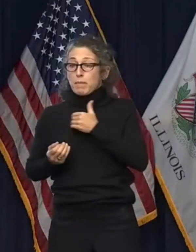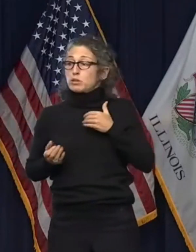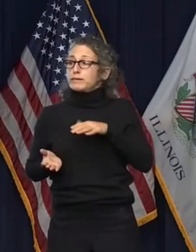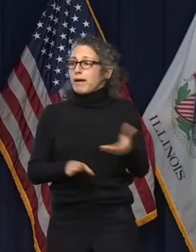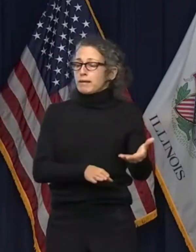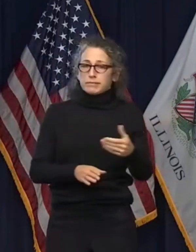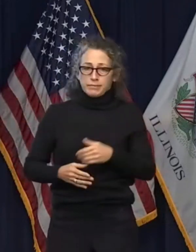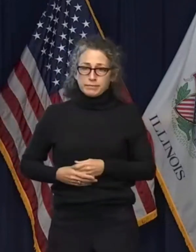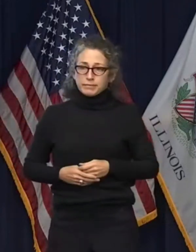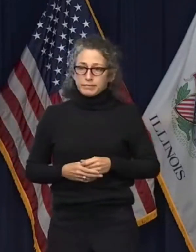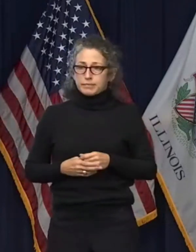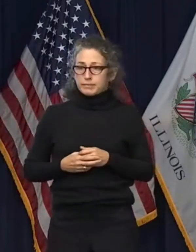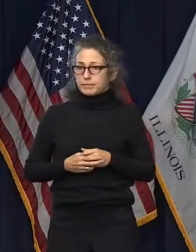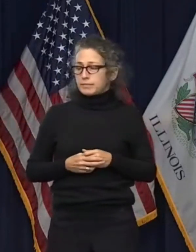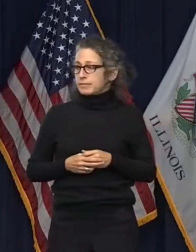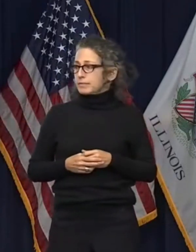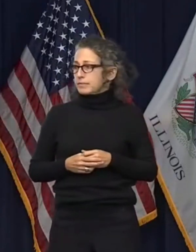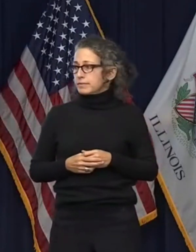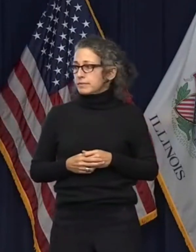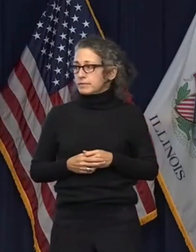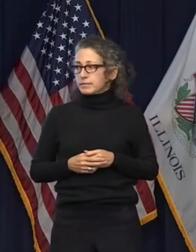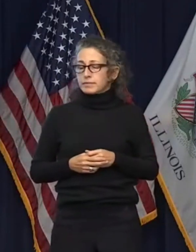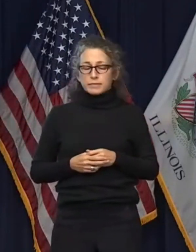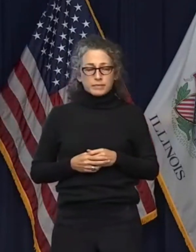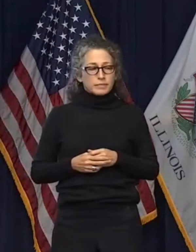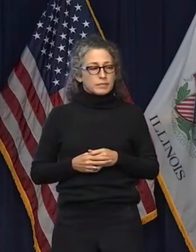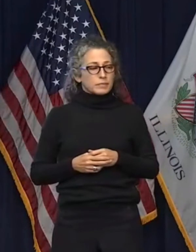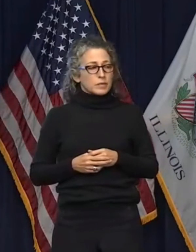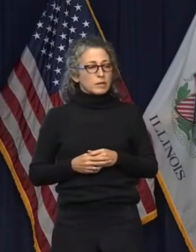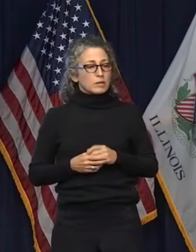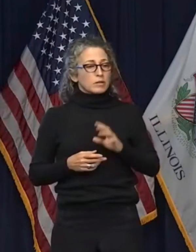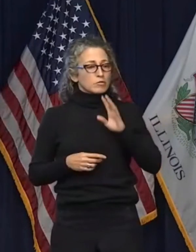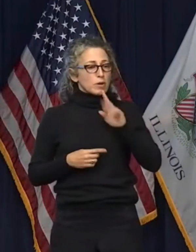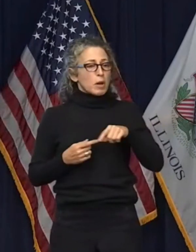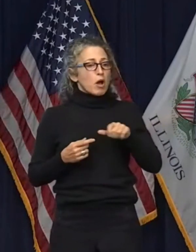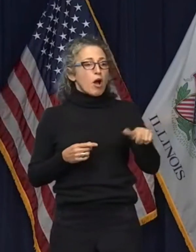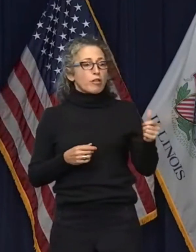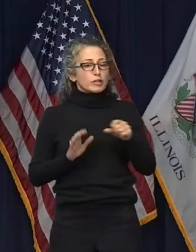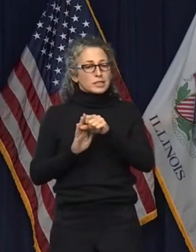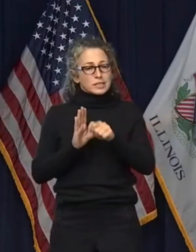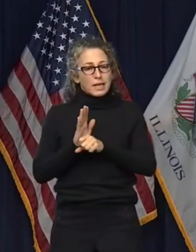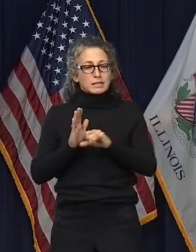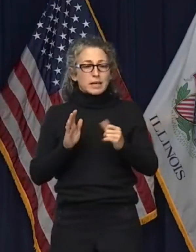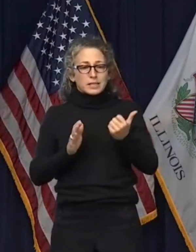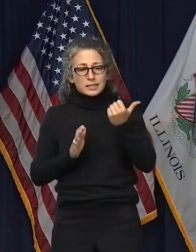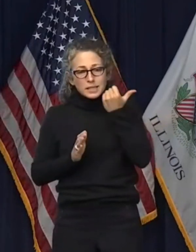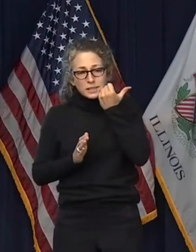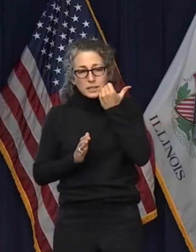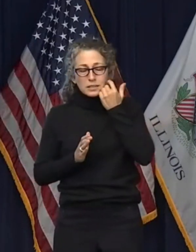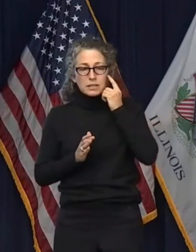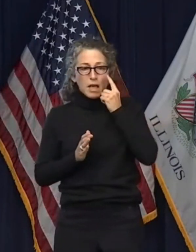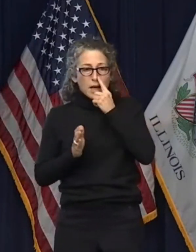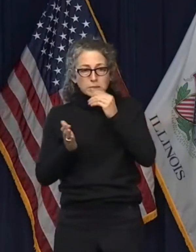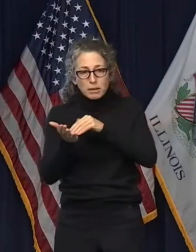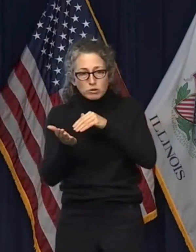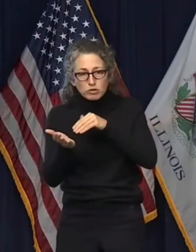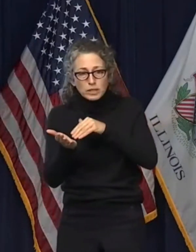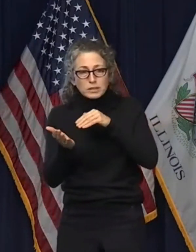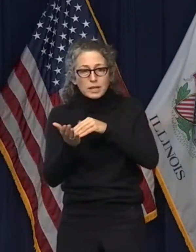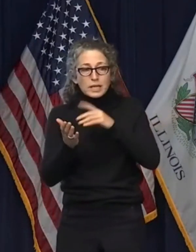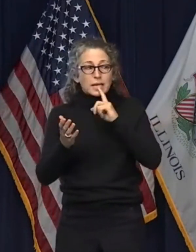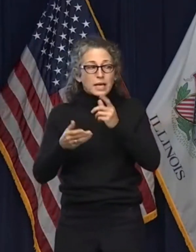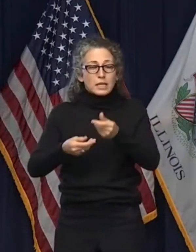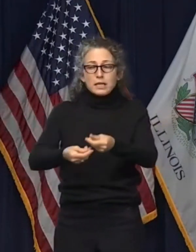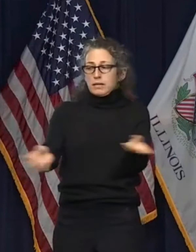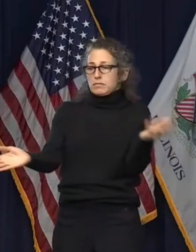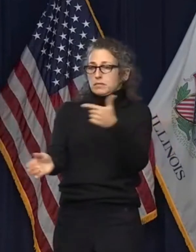Ryan Voiles at Health News Illinois. There's been talk in other states about possibly allowing healthcare professionals like dentists and optometrists to administer the